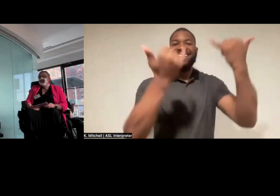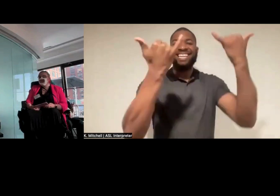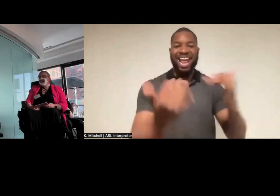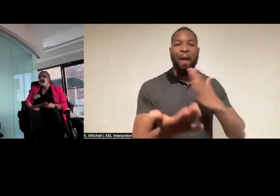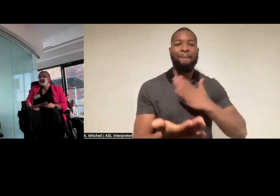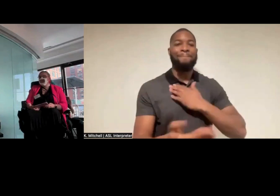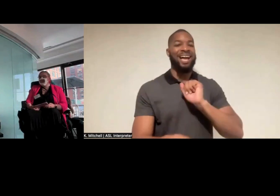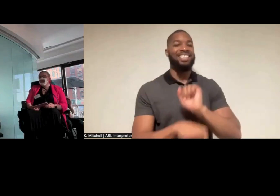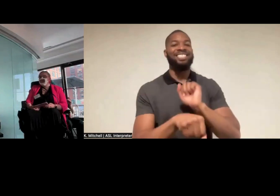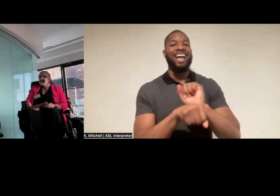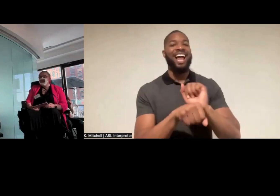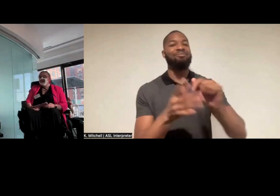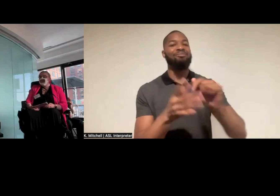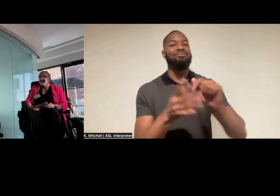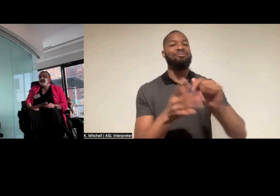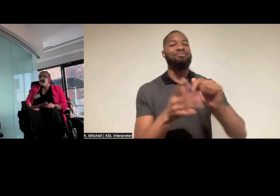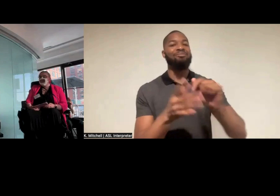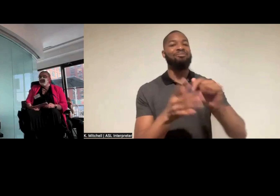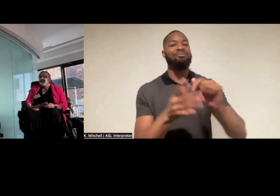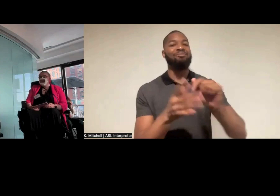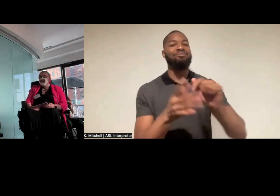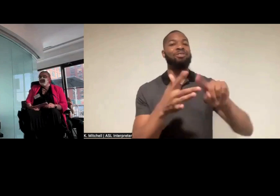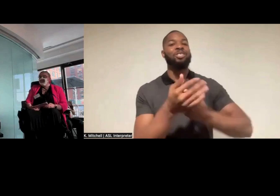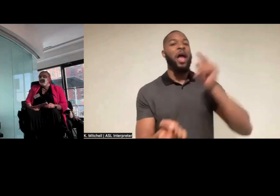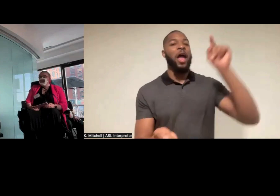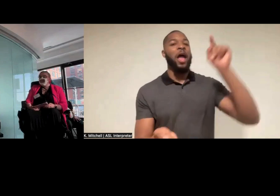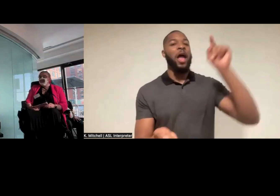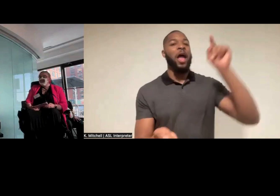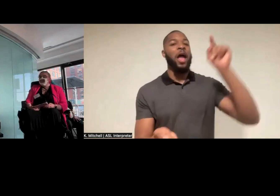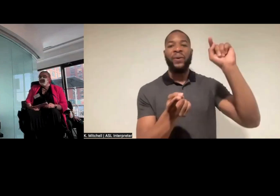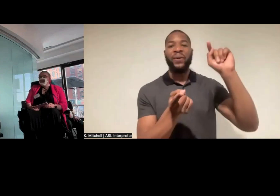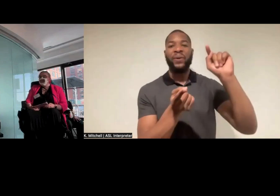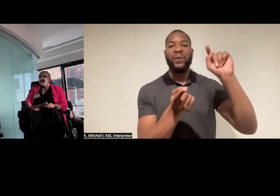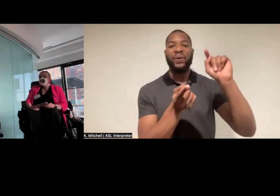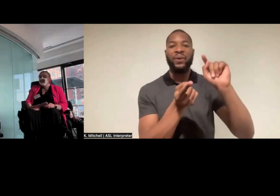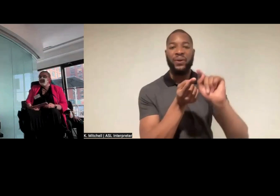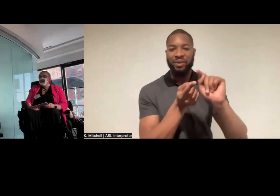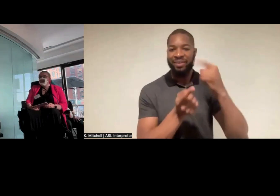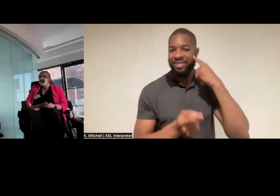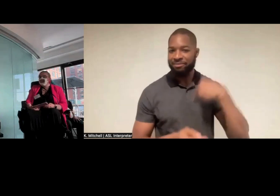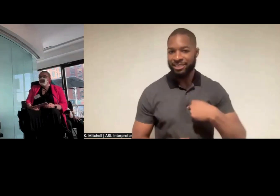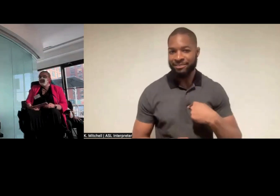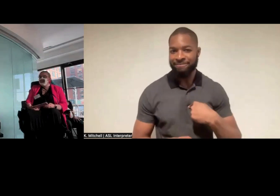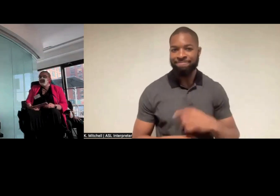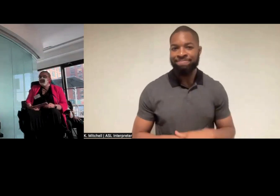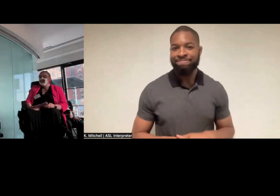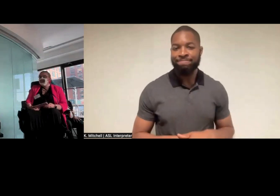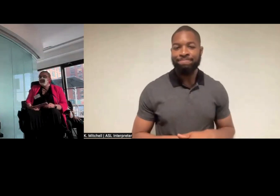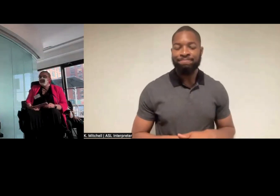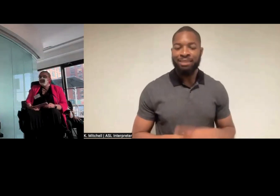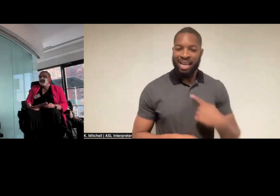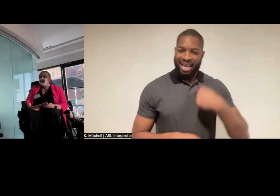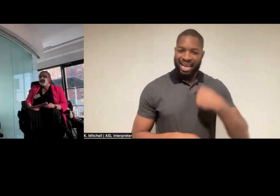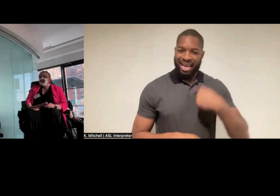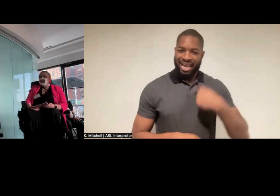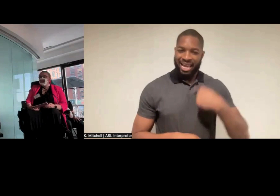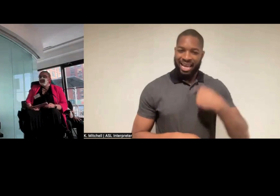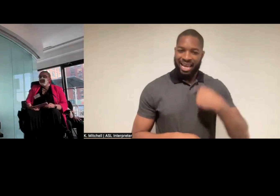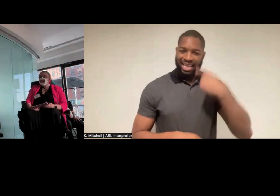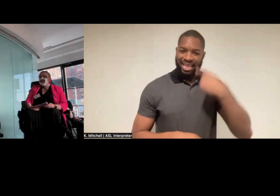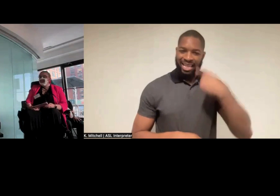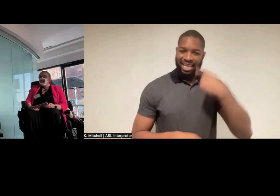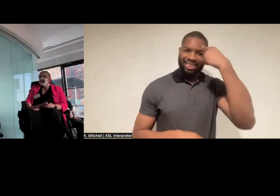spiral. So yeah, I think there's this unknown of how to be inclusive.